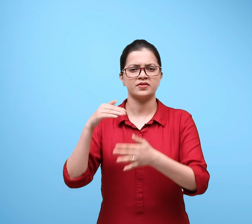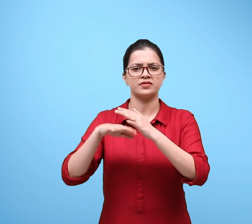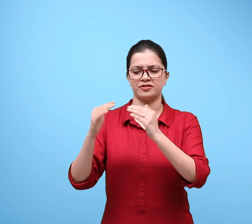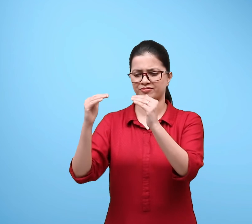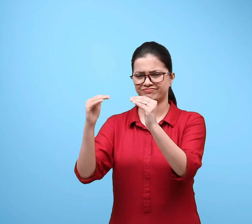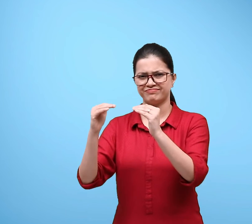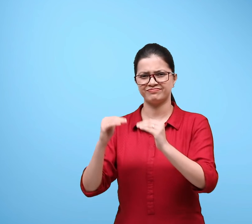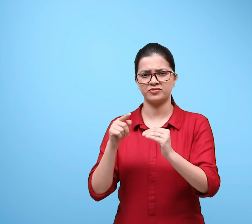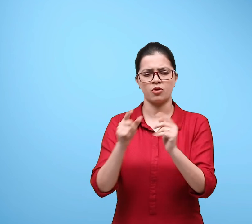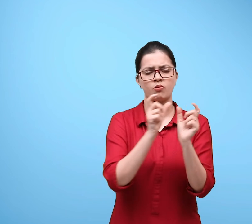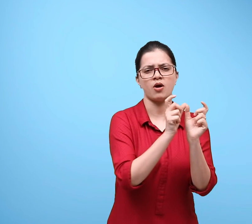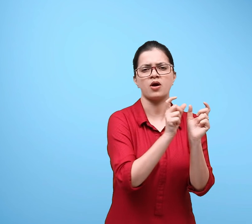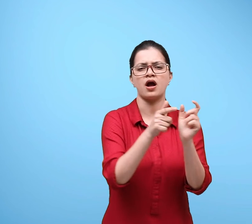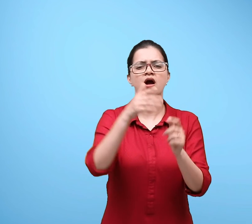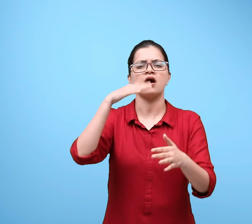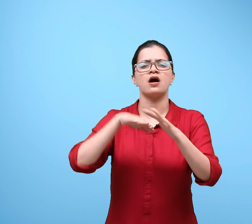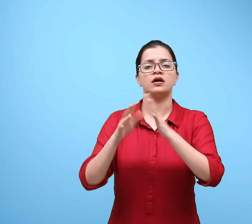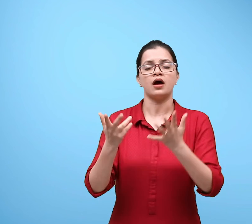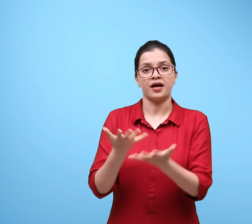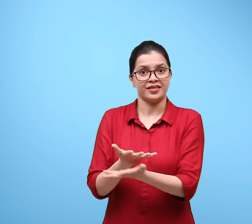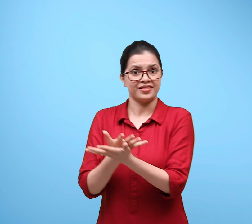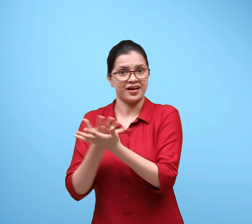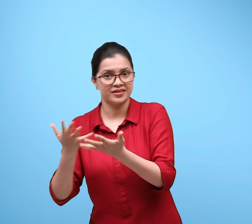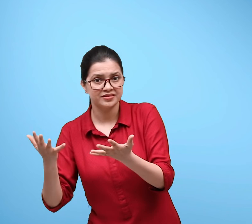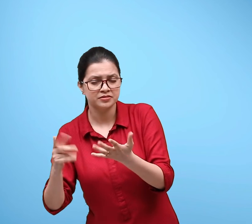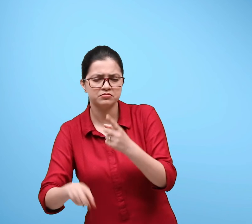Given below are the names of some objects and materials.